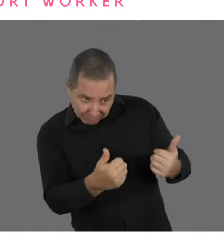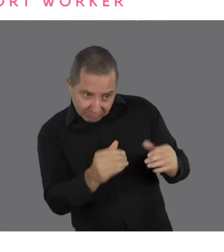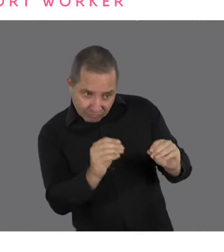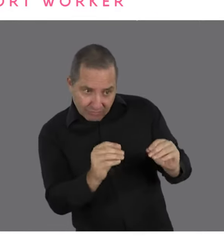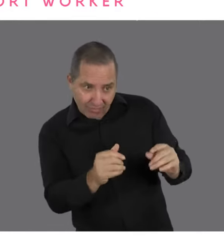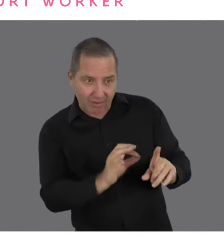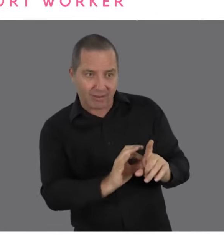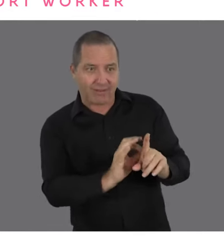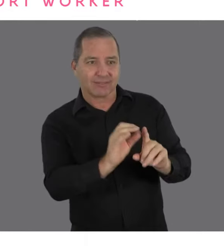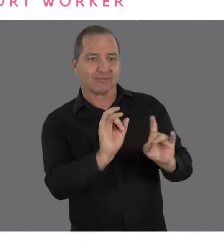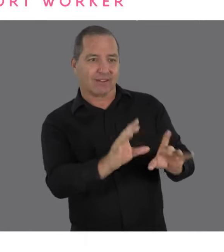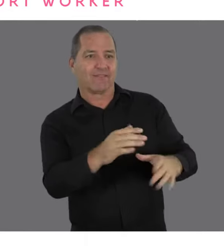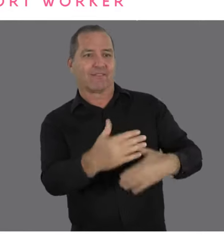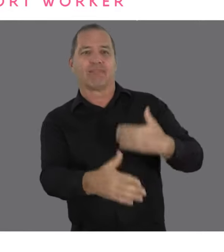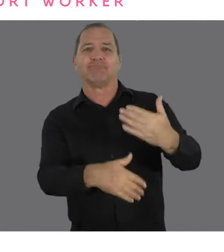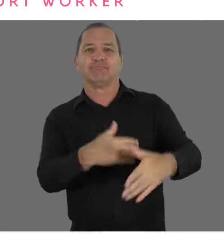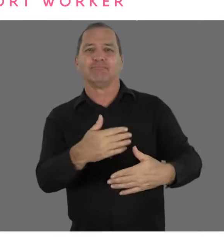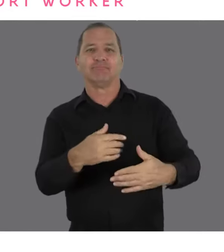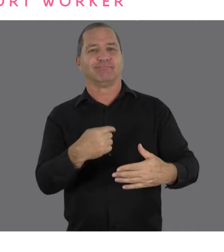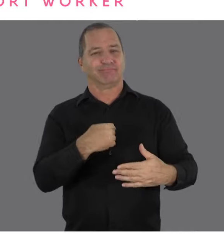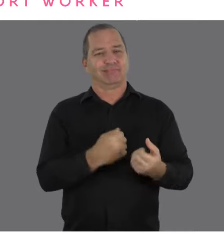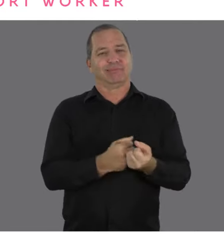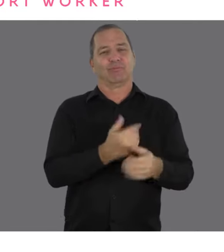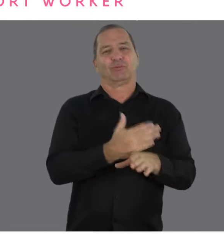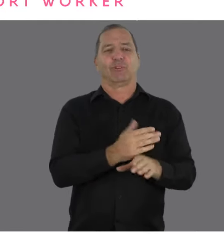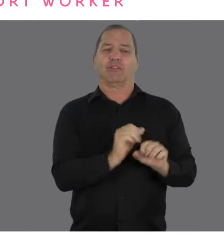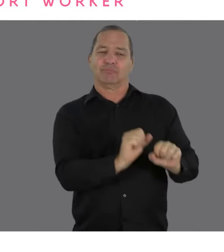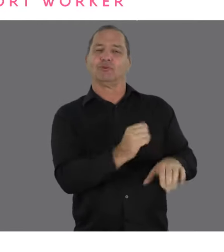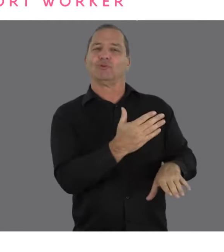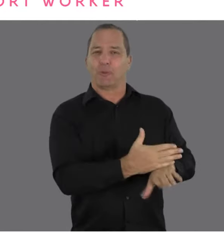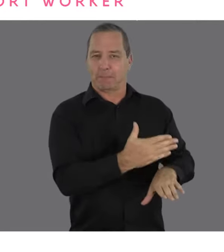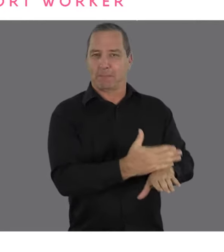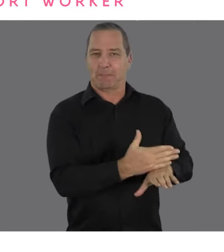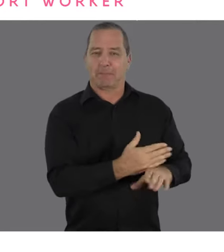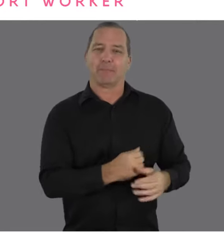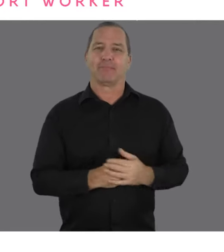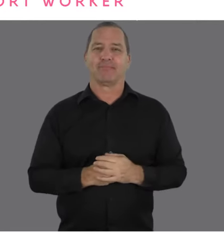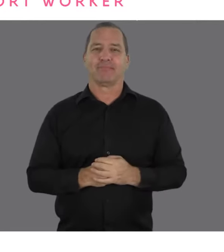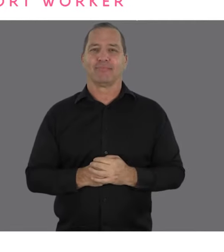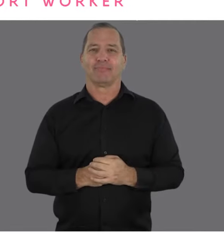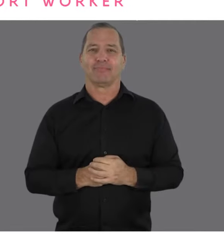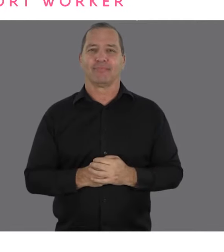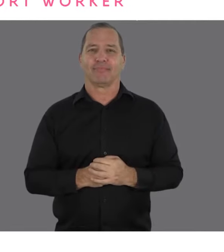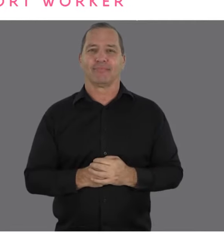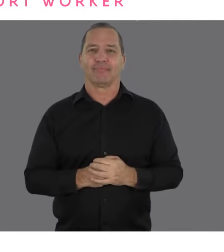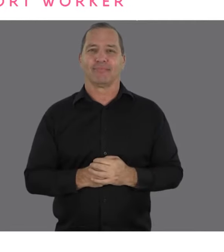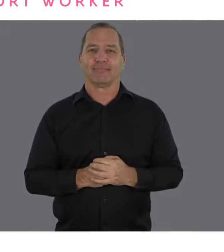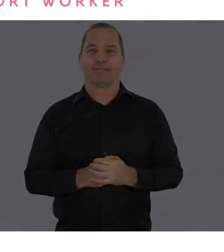to teach you to be more independent and how to advocate for yourself. That's what a support worker's role is.